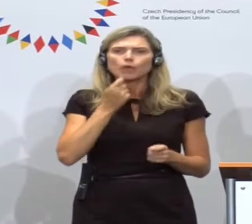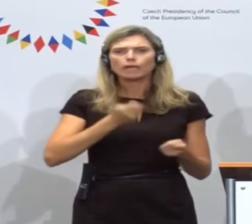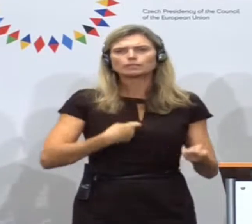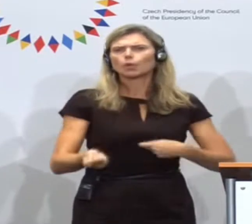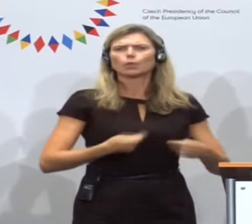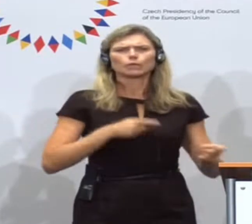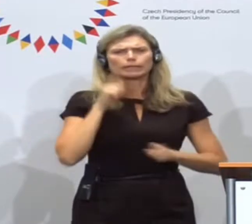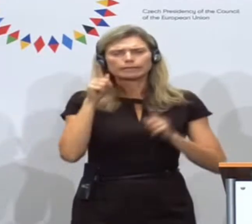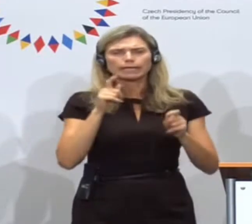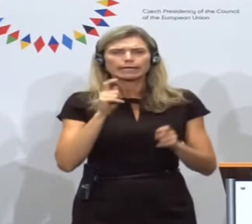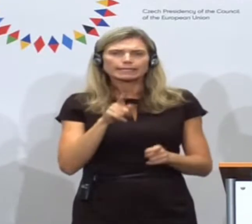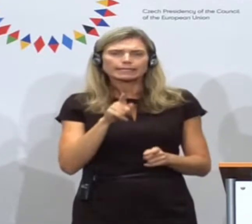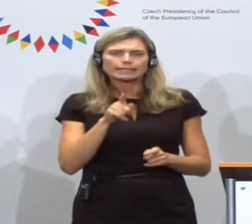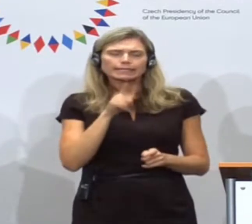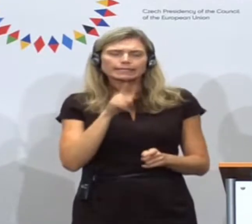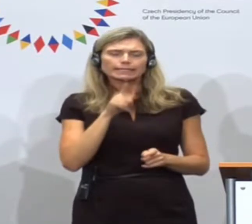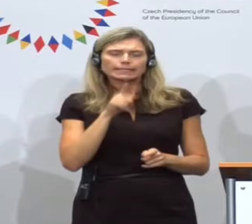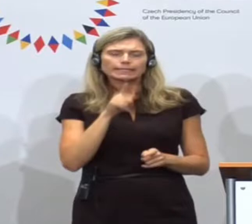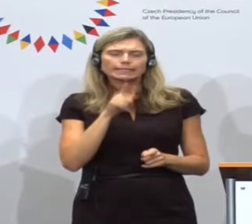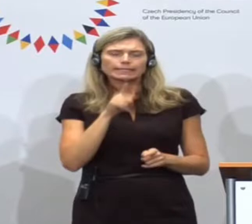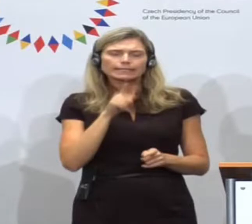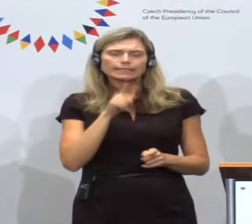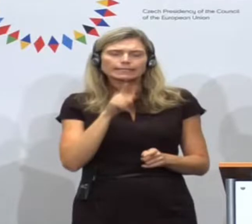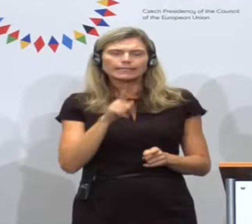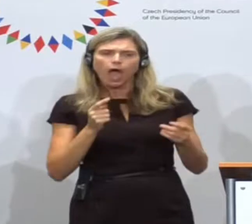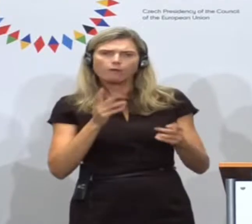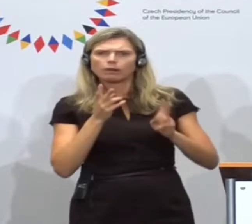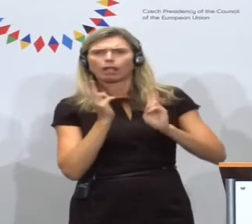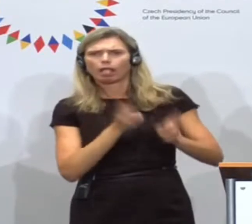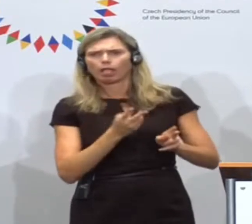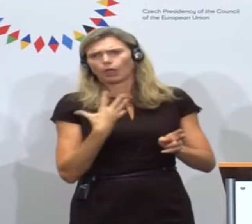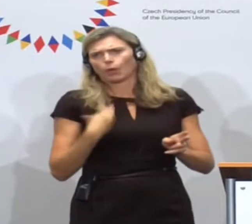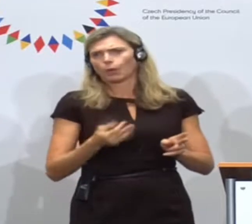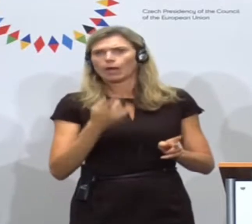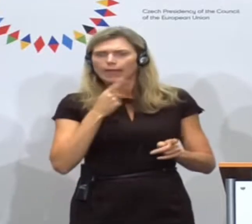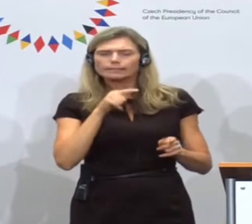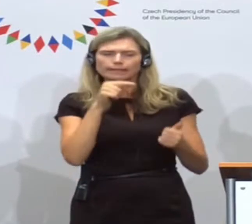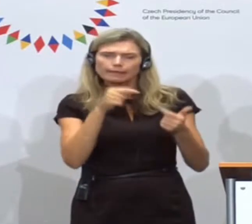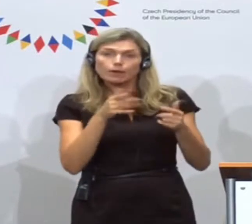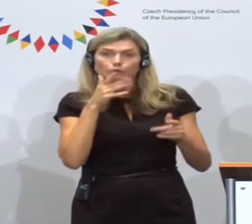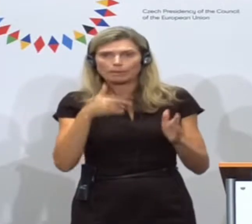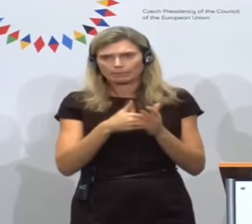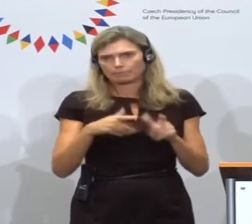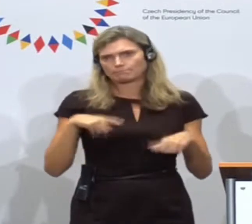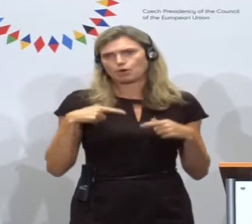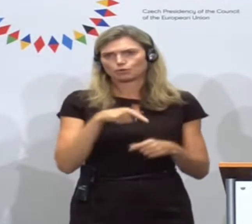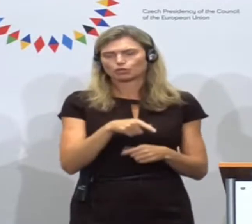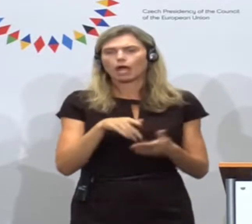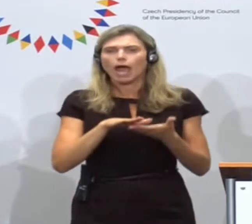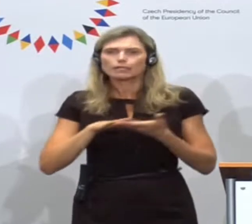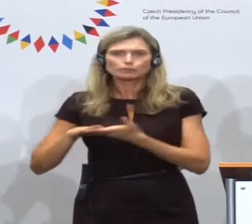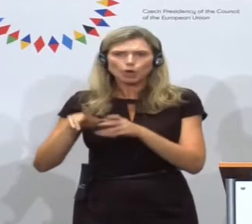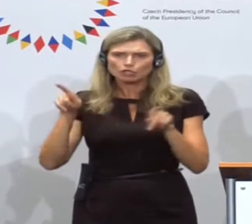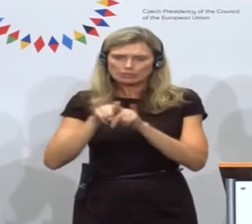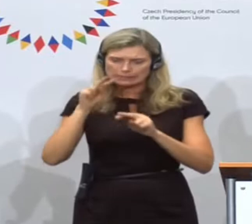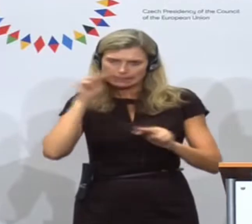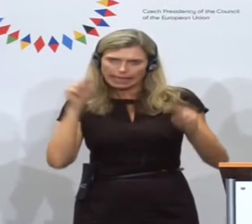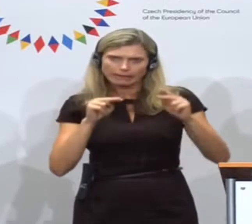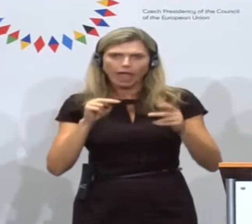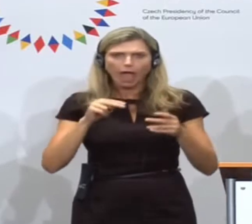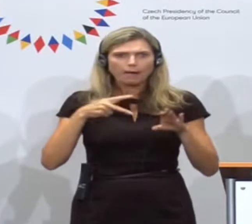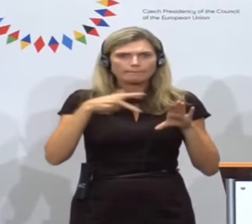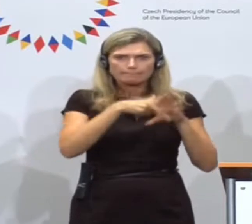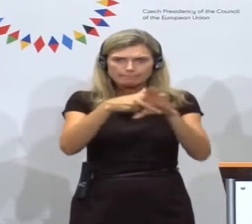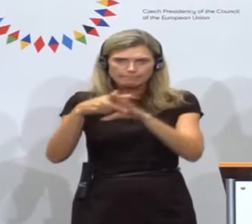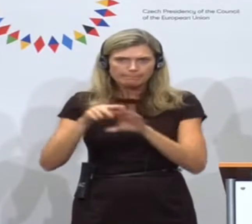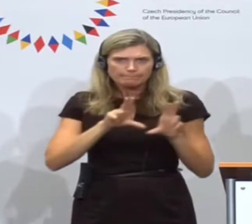way is to spend more together. This means collaborative spending, and that's why we